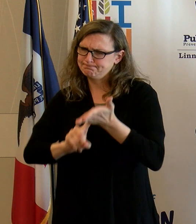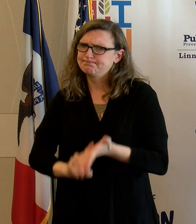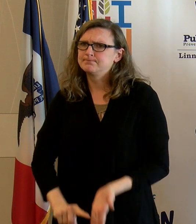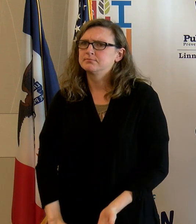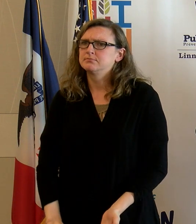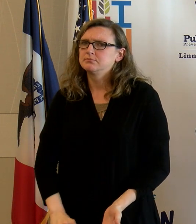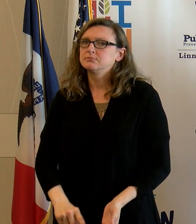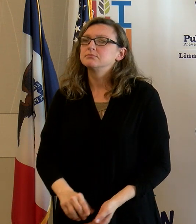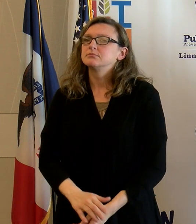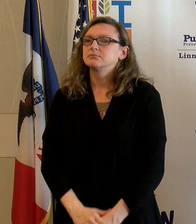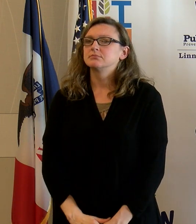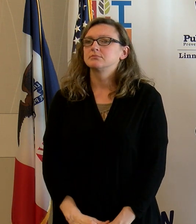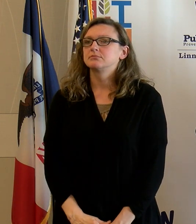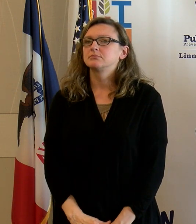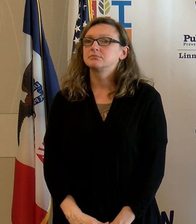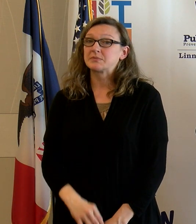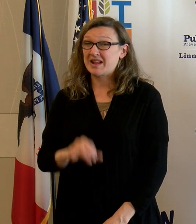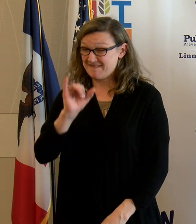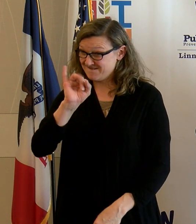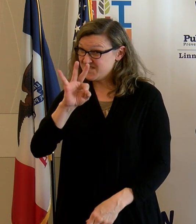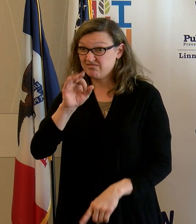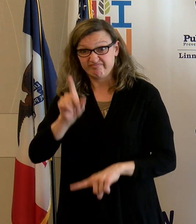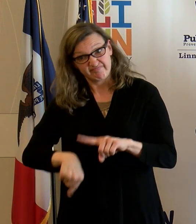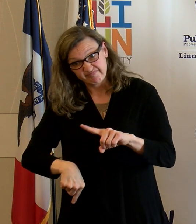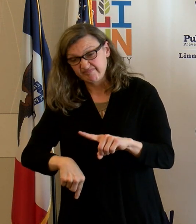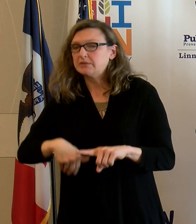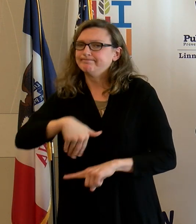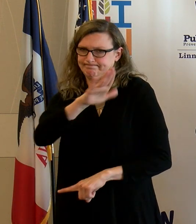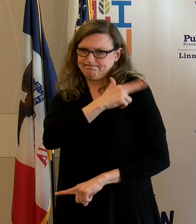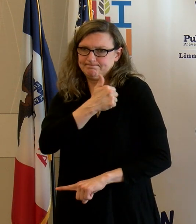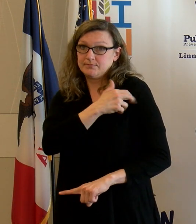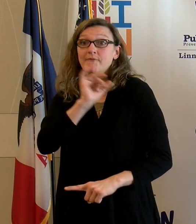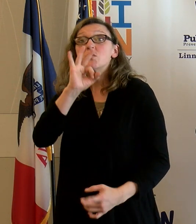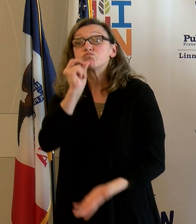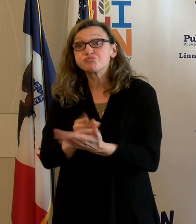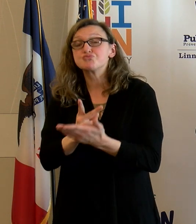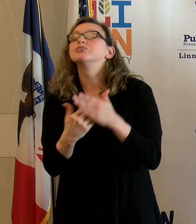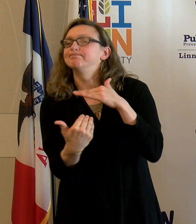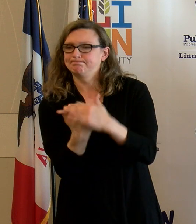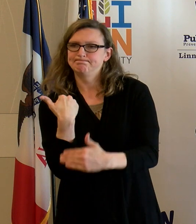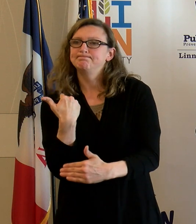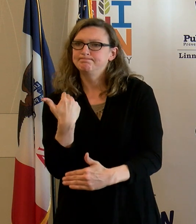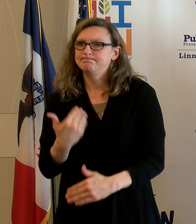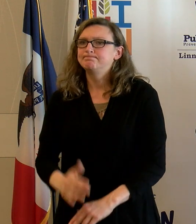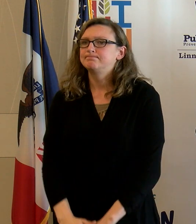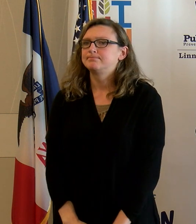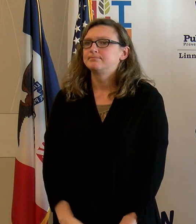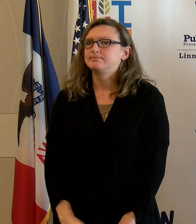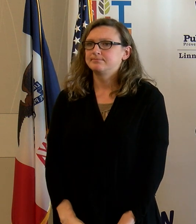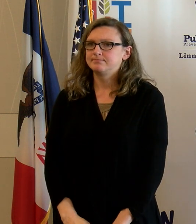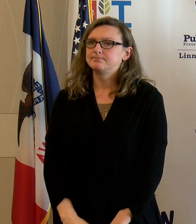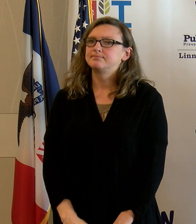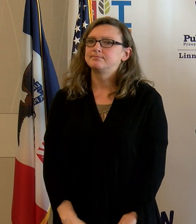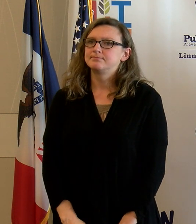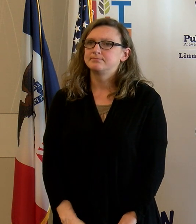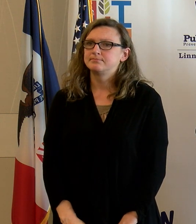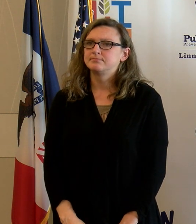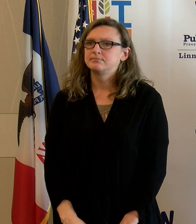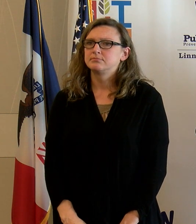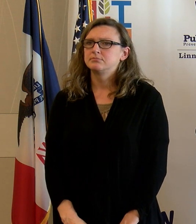facility. Those inmates that are allowed into the facility that do have perhaps a fever, but not